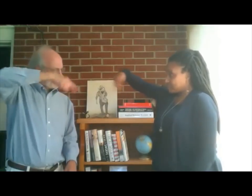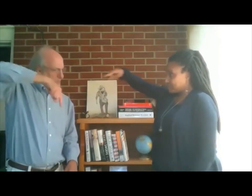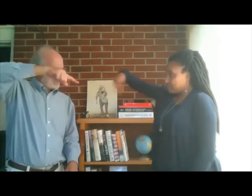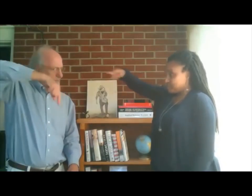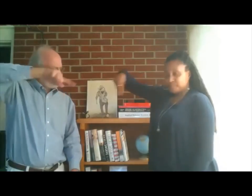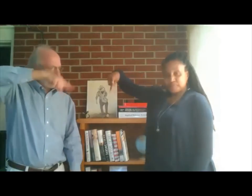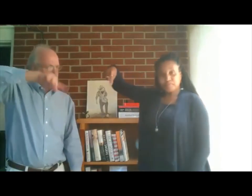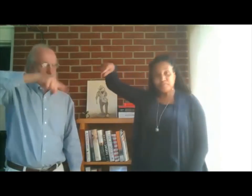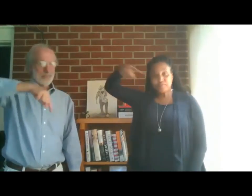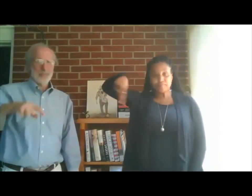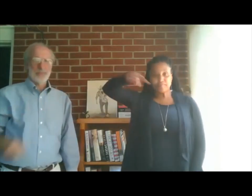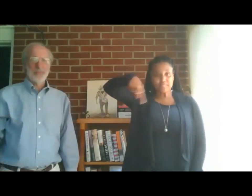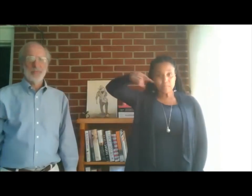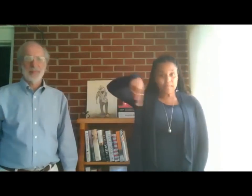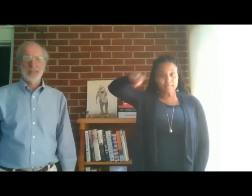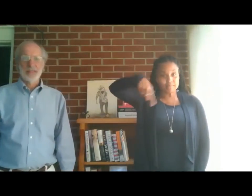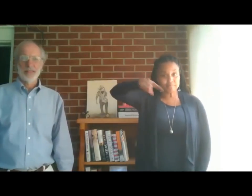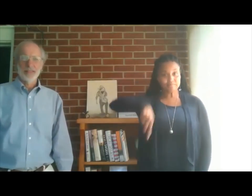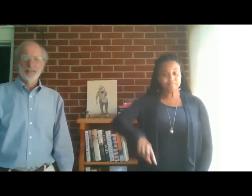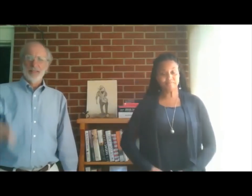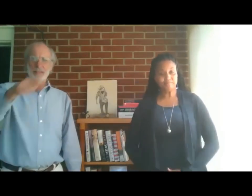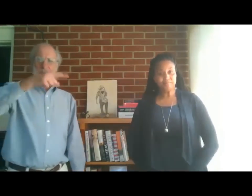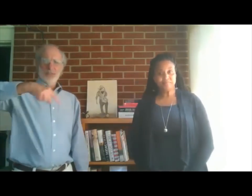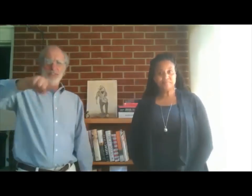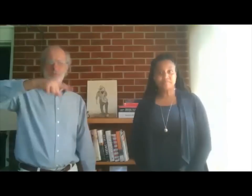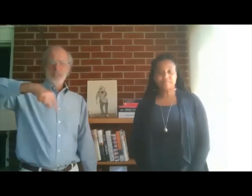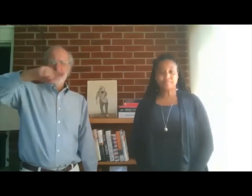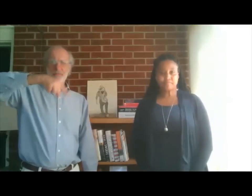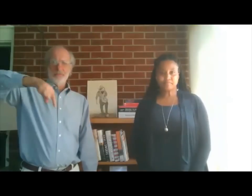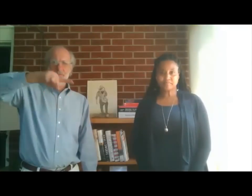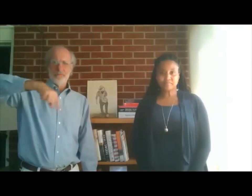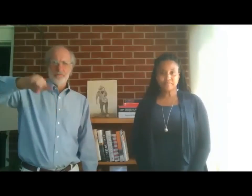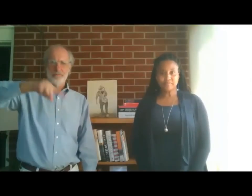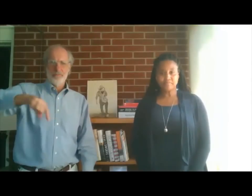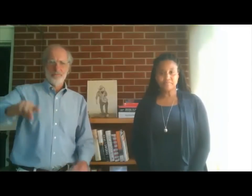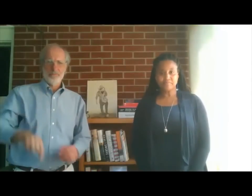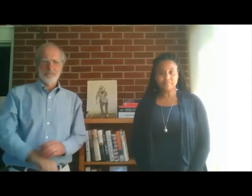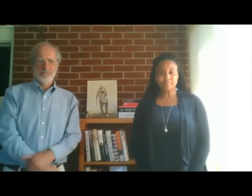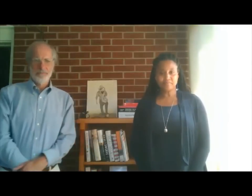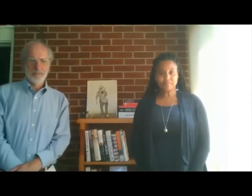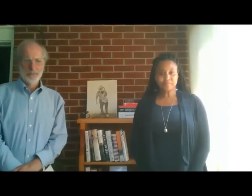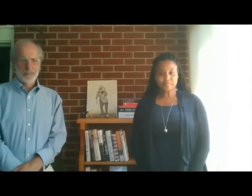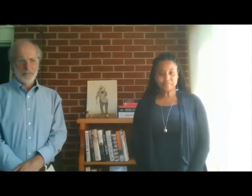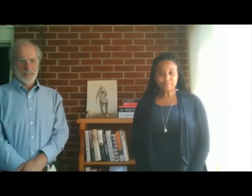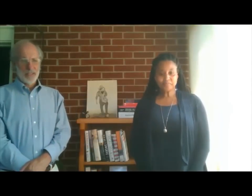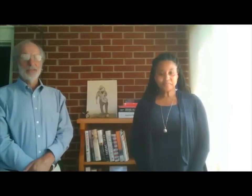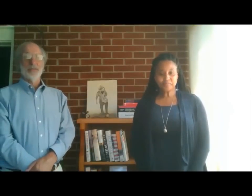Spin. Spin. Spin. Spin.